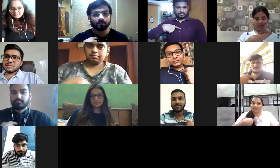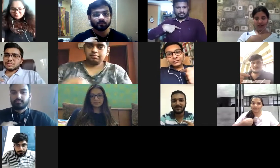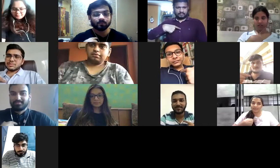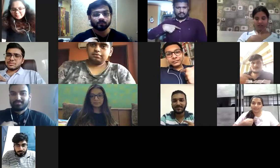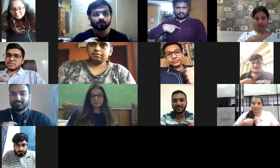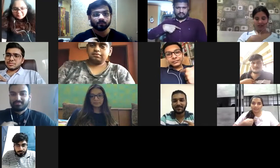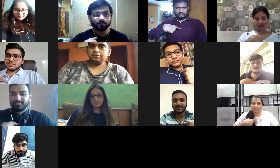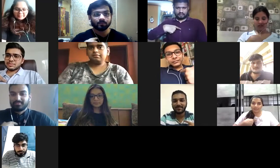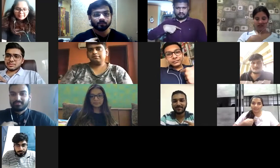I.